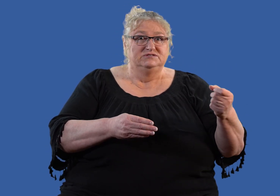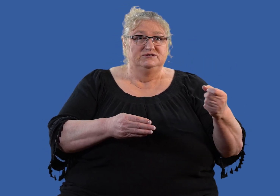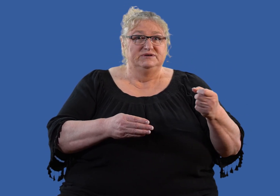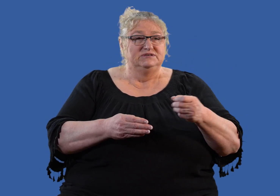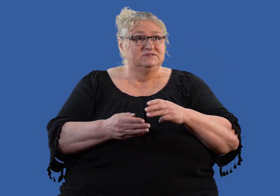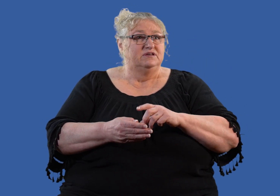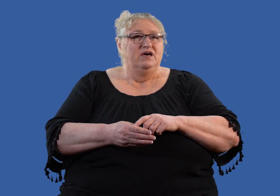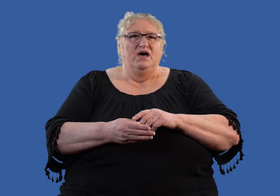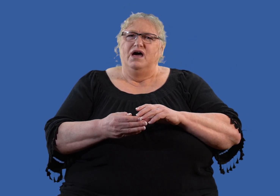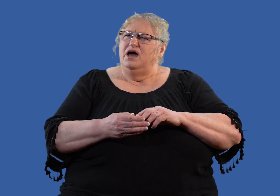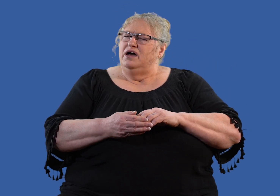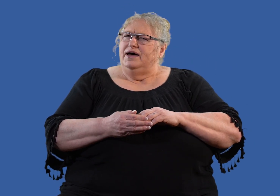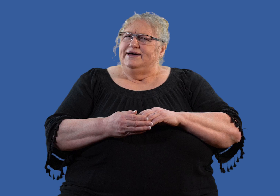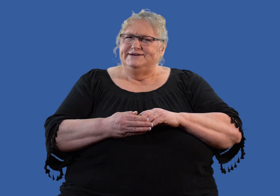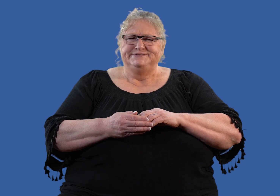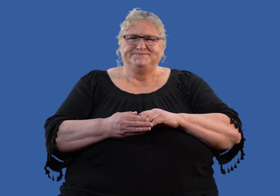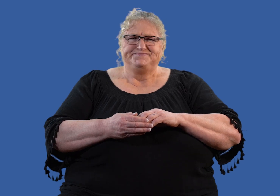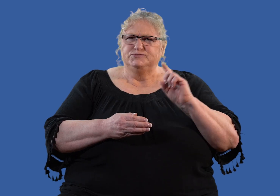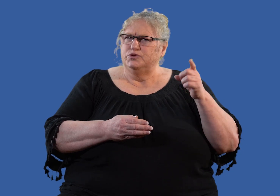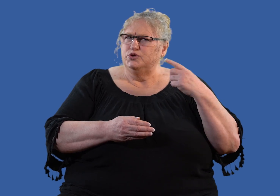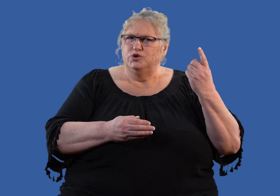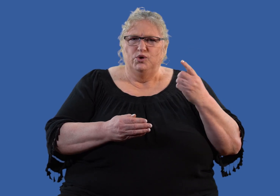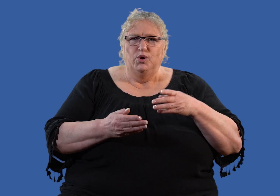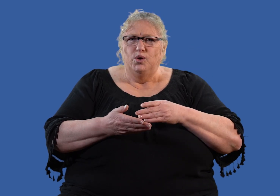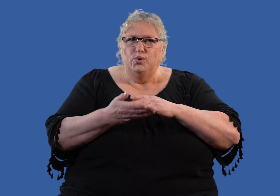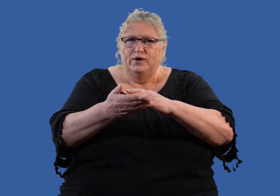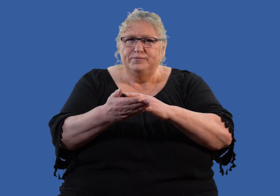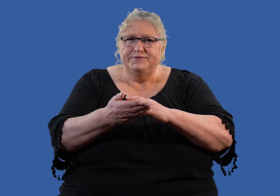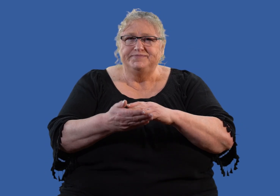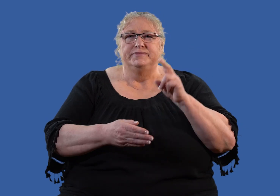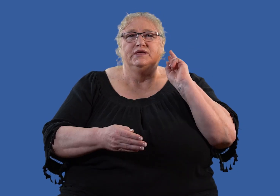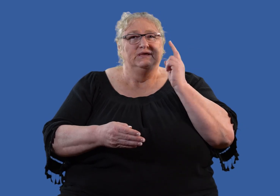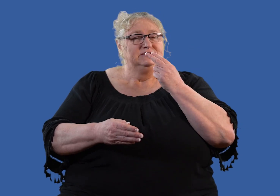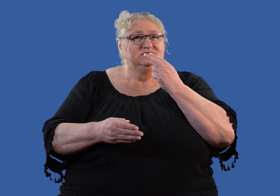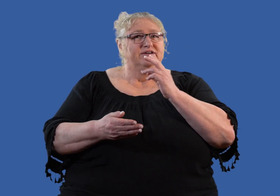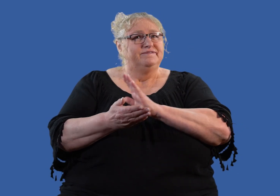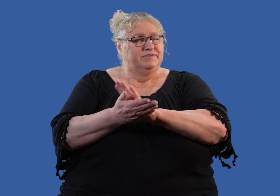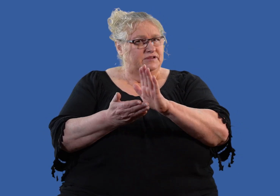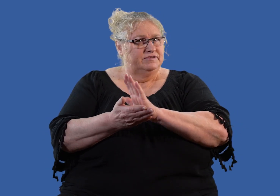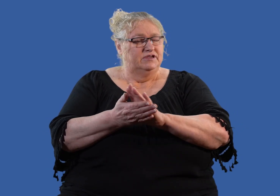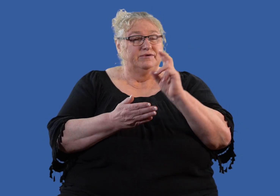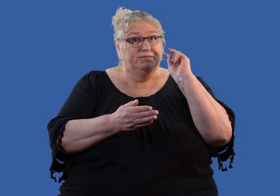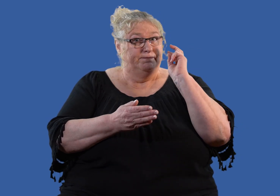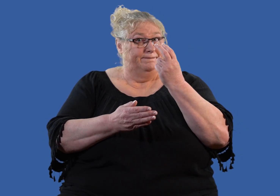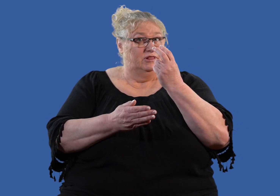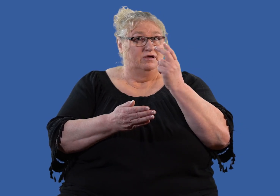The information will benefit the deaf, hard of hearing, vision impaired and hearing communities